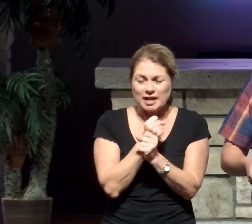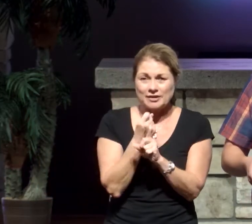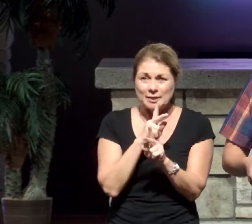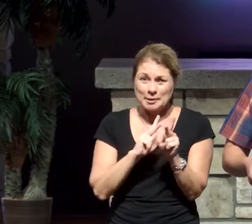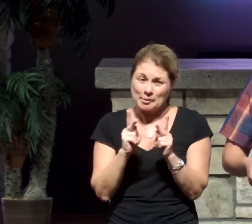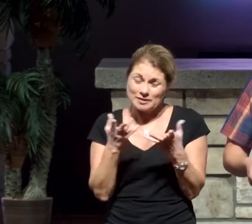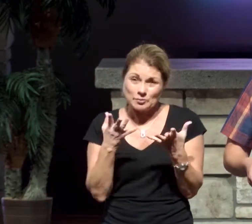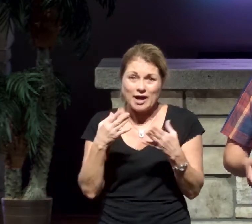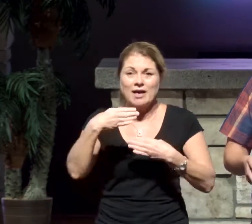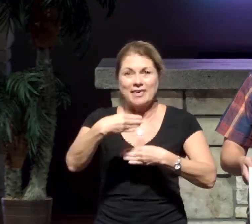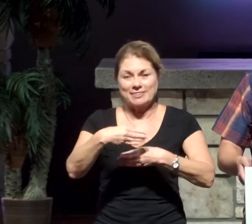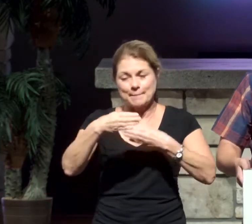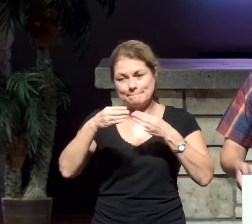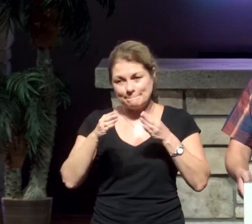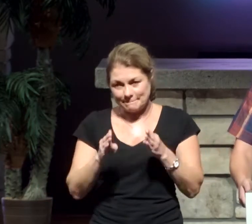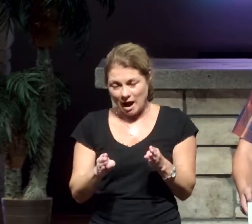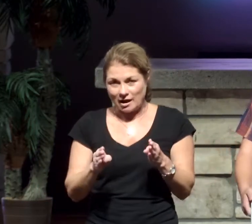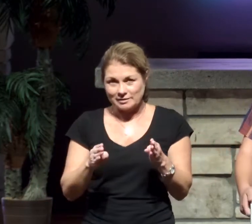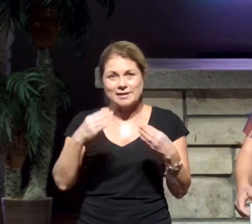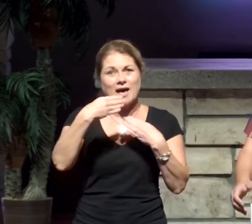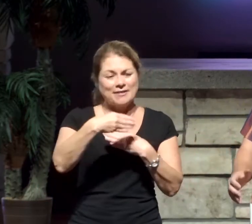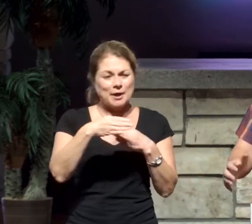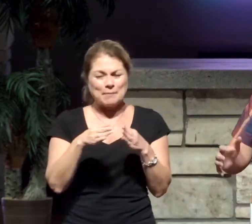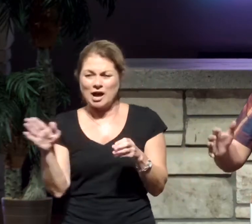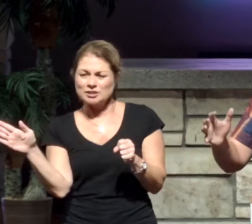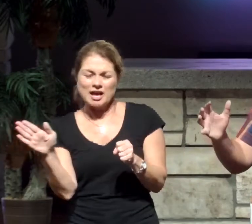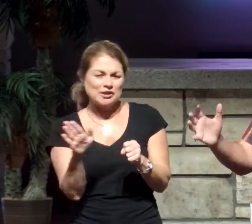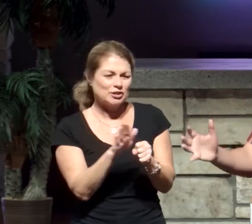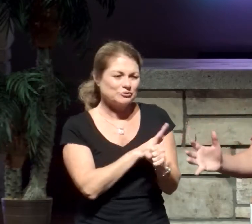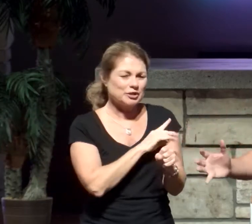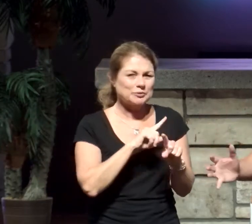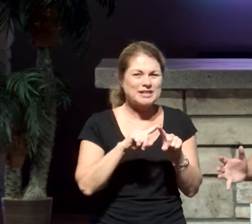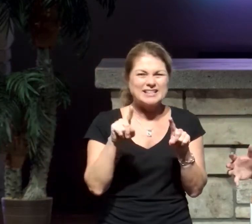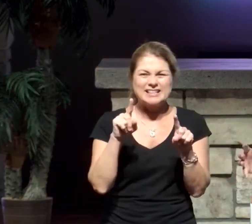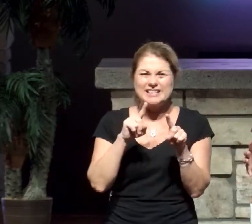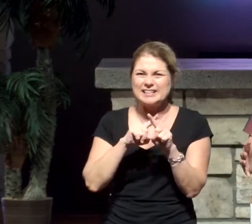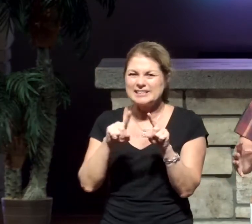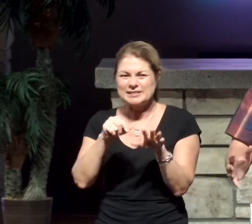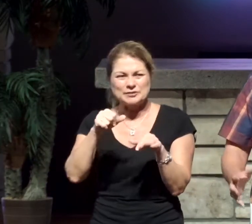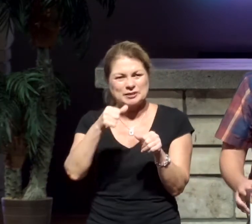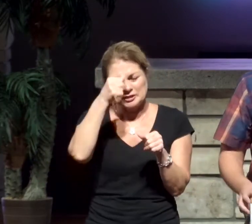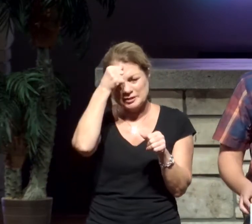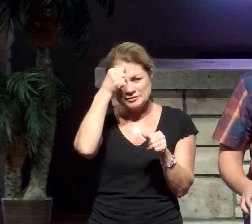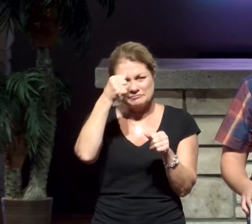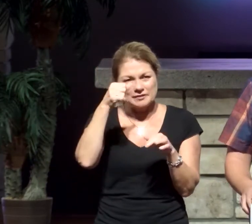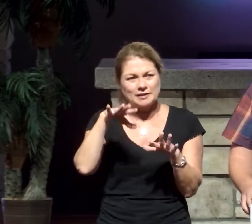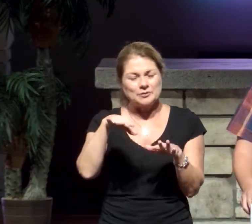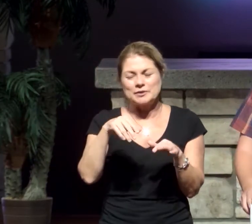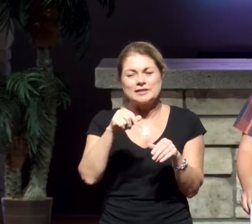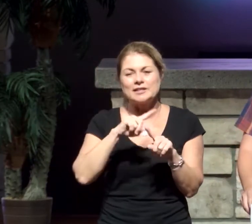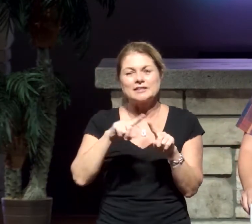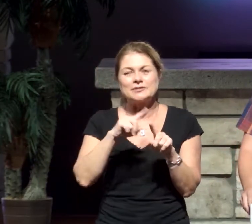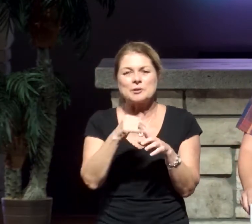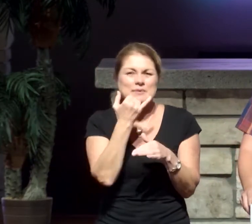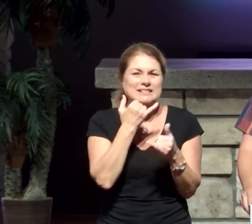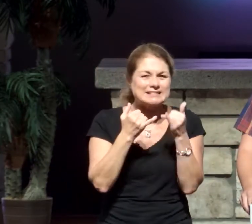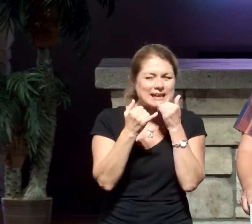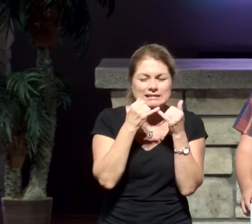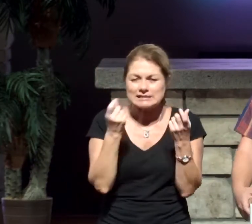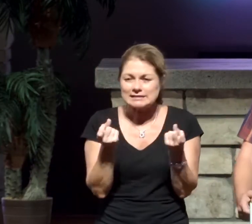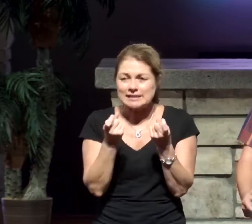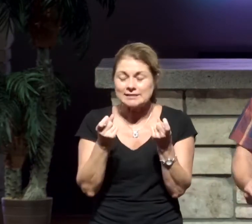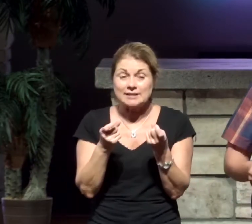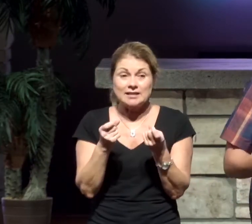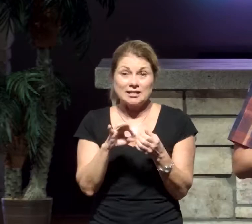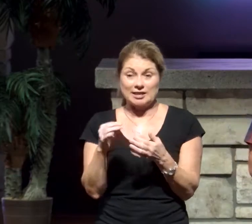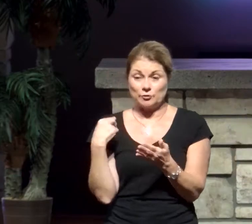box. Right? This box that is filled with all sorts of records of wrongs. And to be quite honest, if we're honest with ourselves,